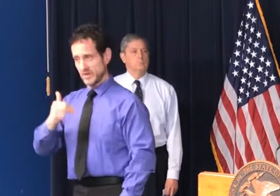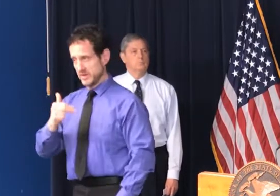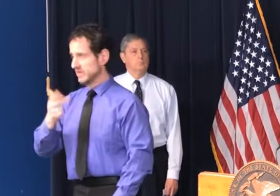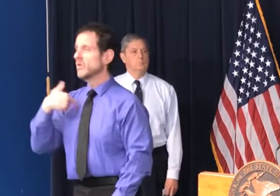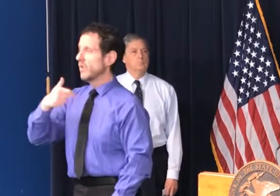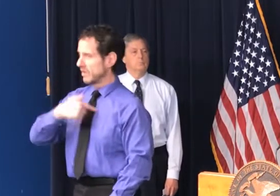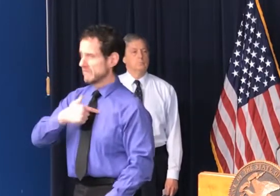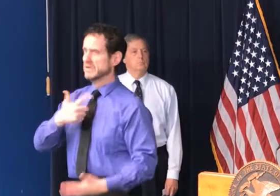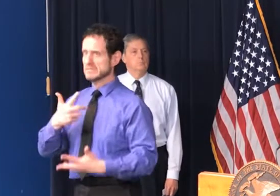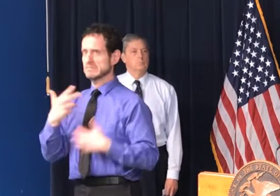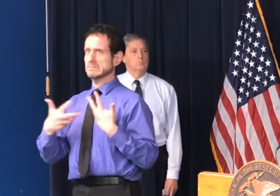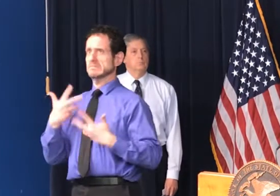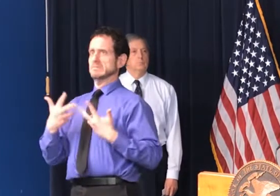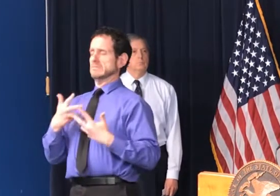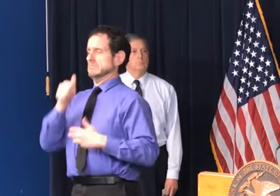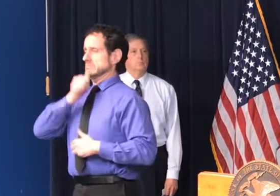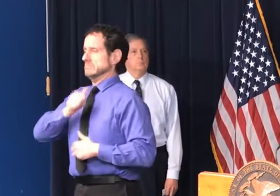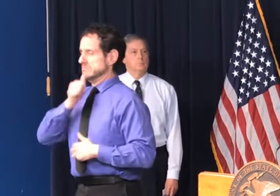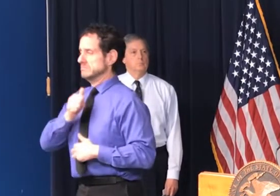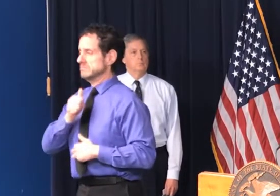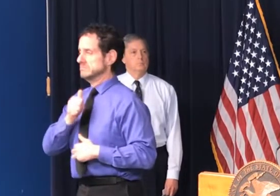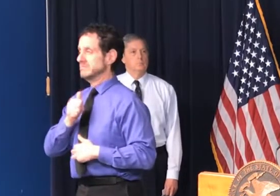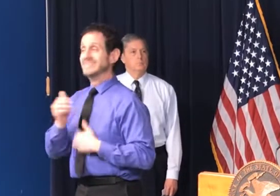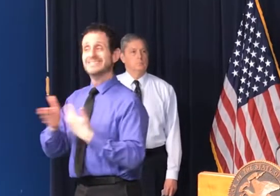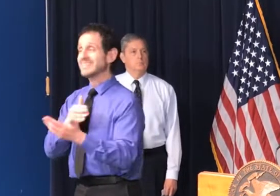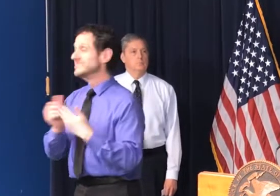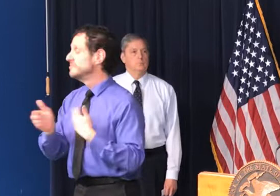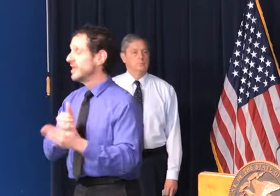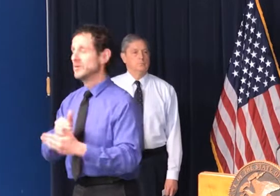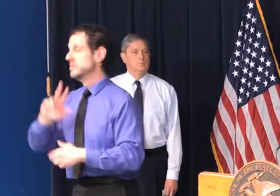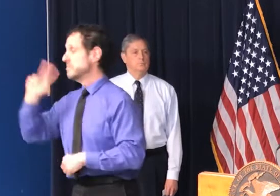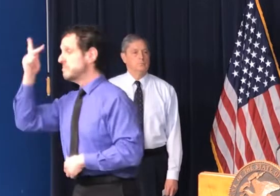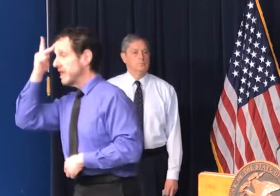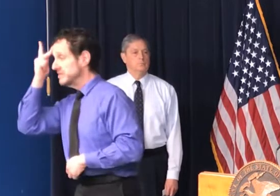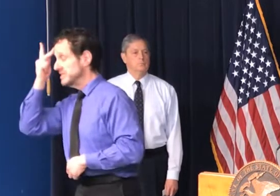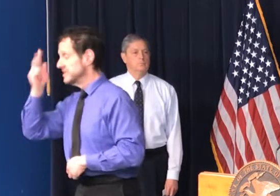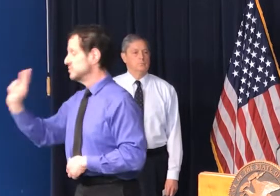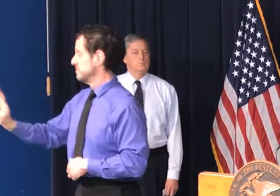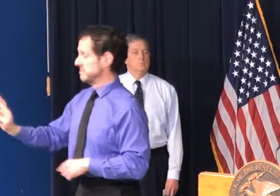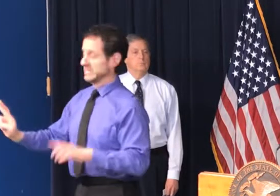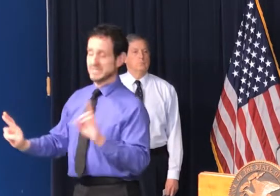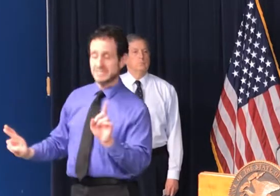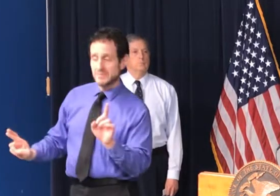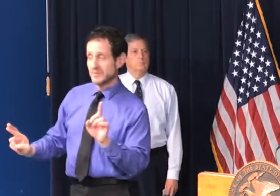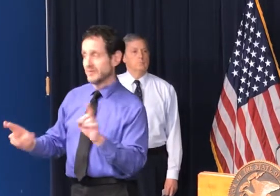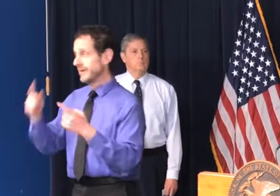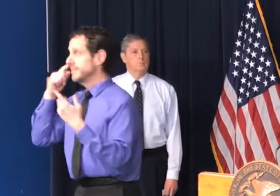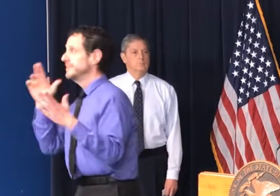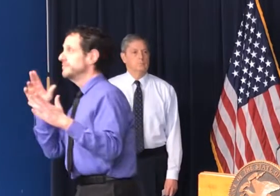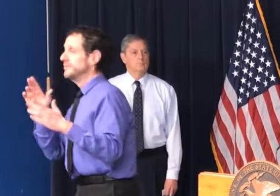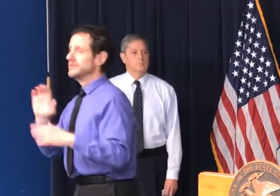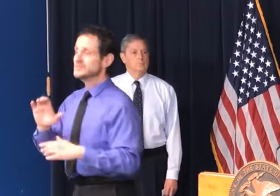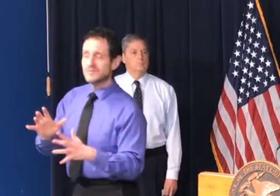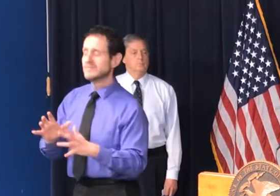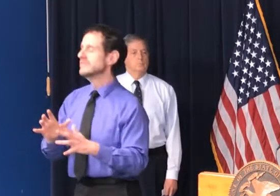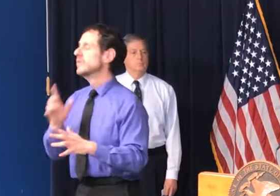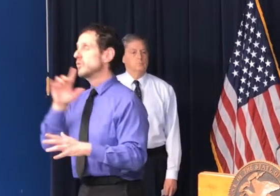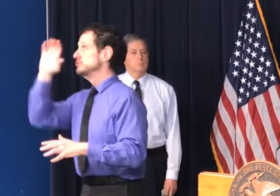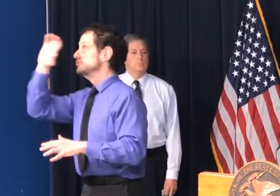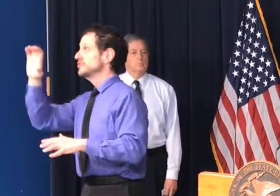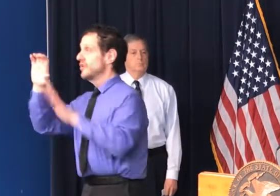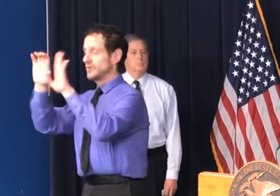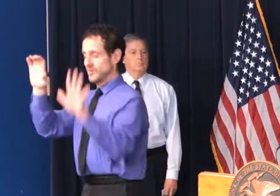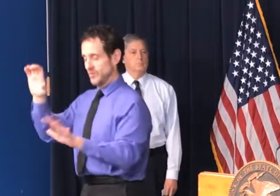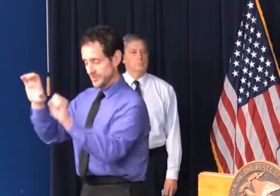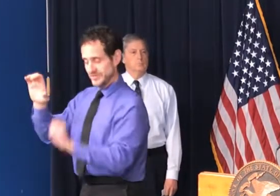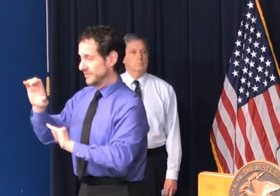does not do is differentiate between liberals and conservatives, Republicans or Democrats, or Chicago or downstate